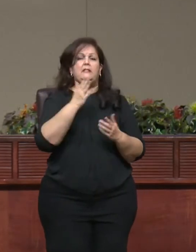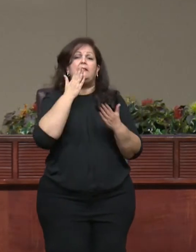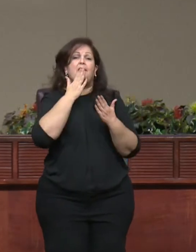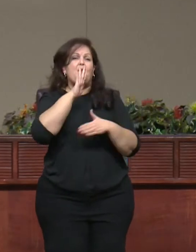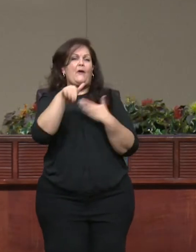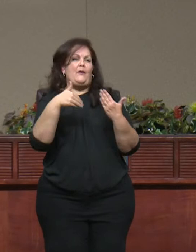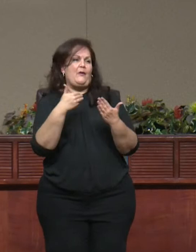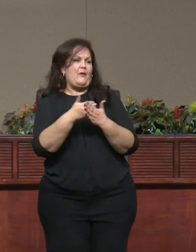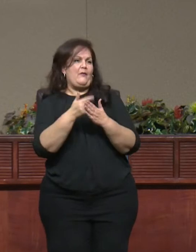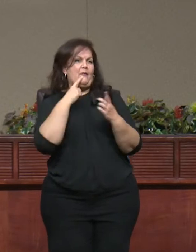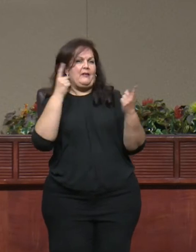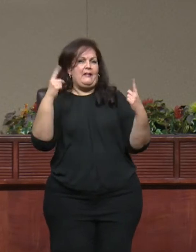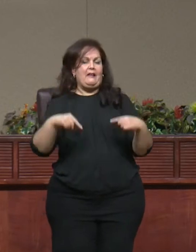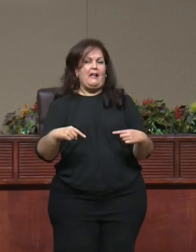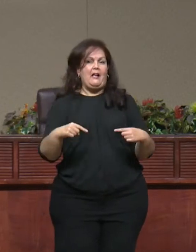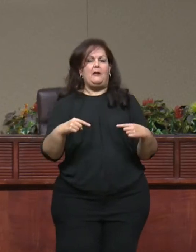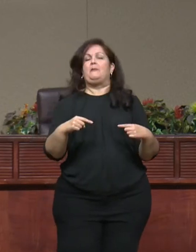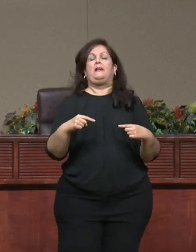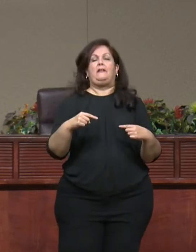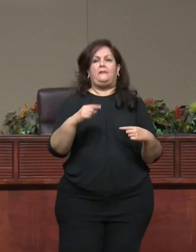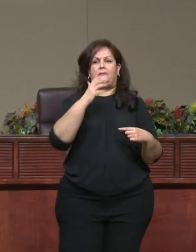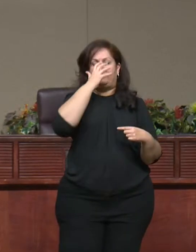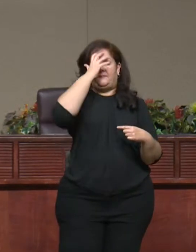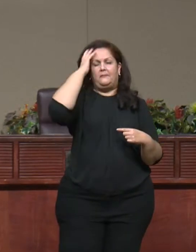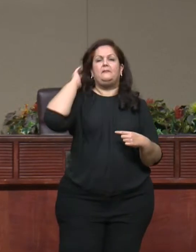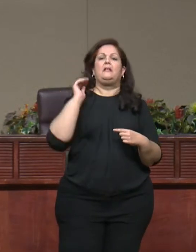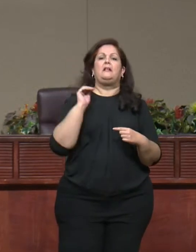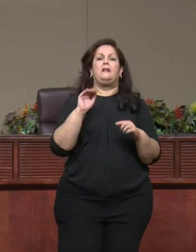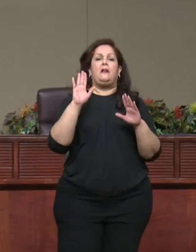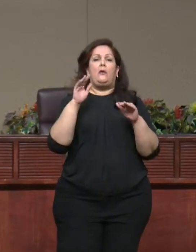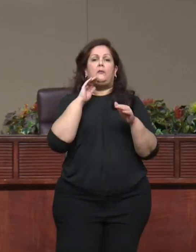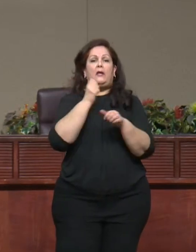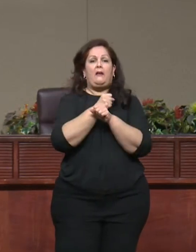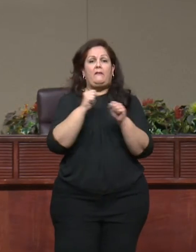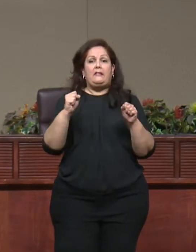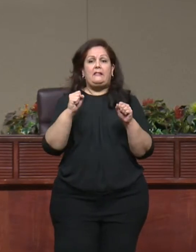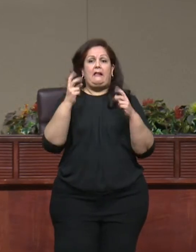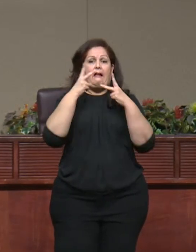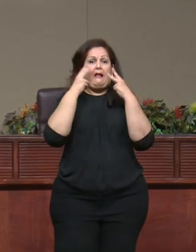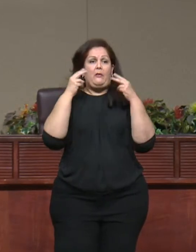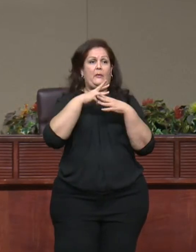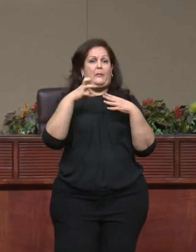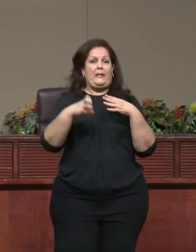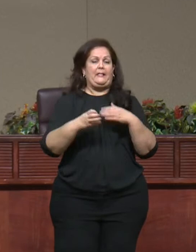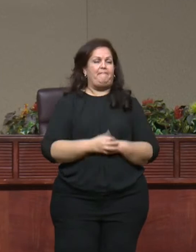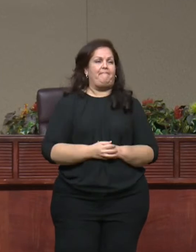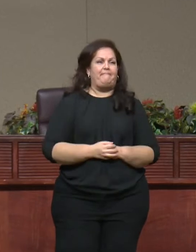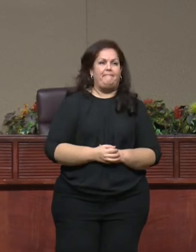all for being here. We hope everyone has a good, safe Halloween weekend.